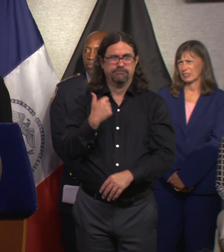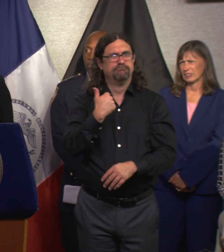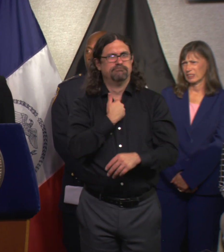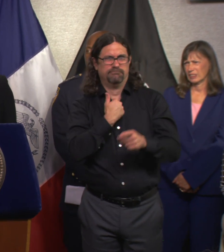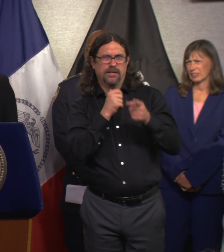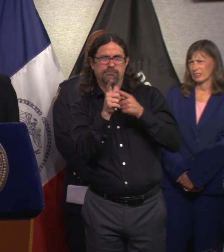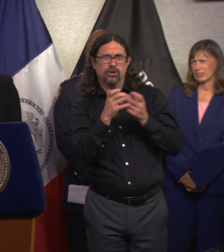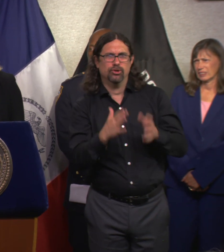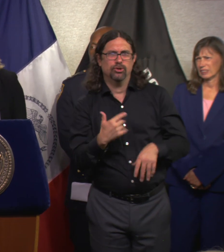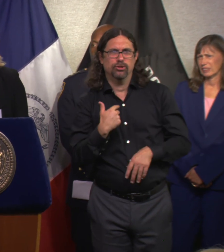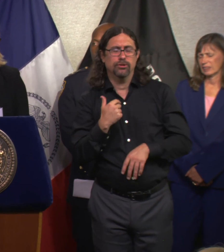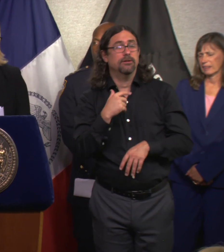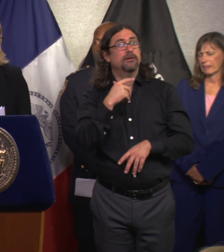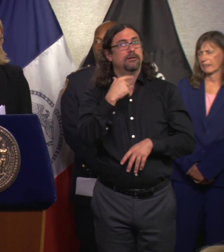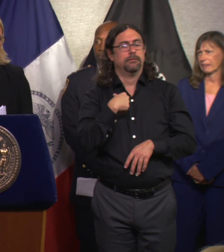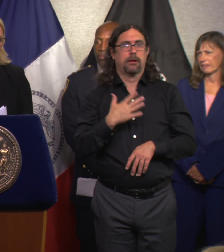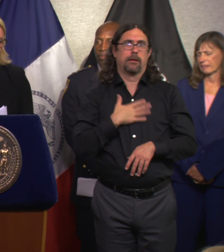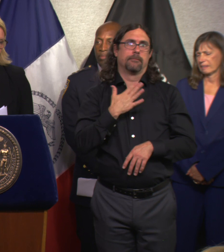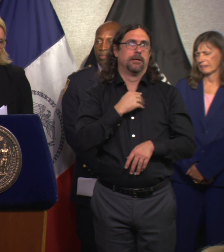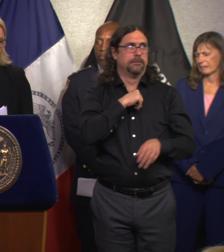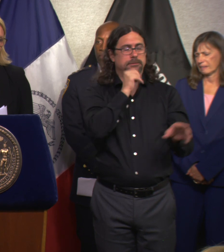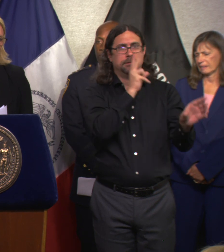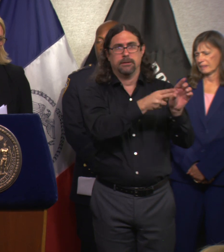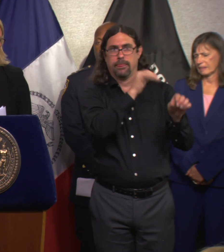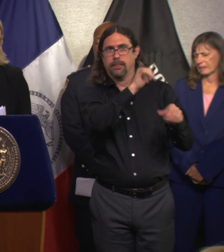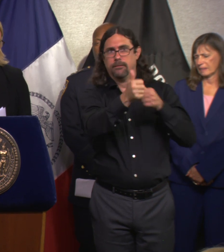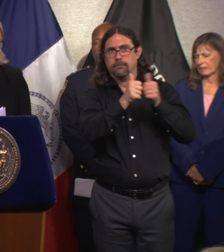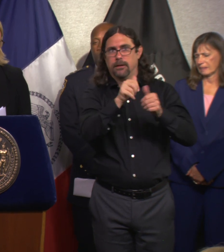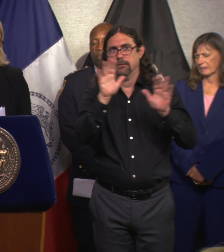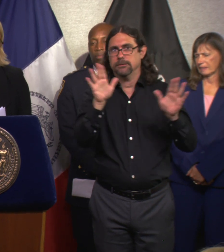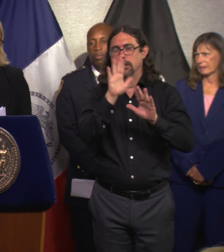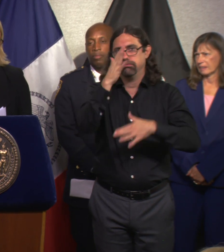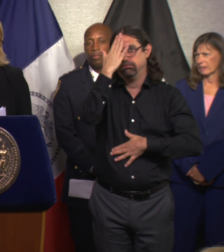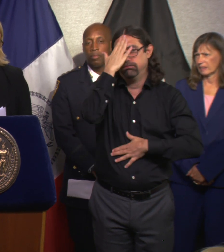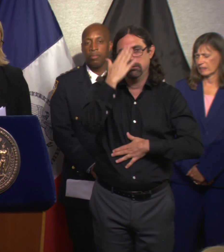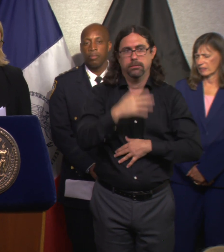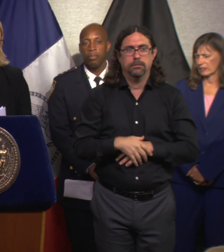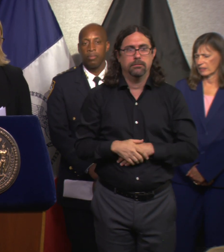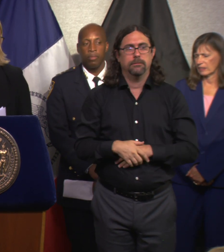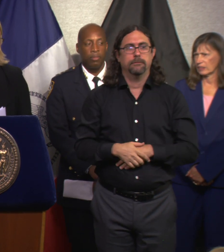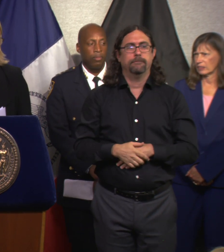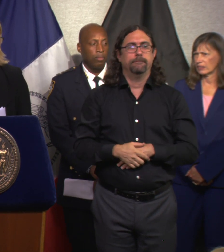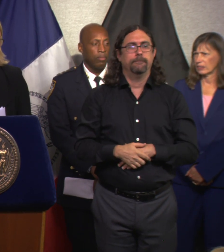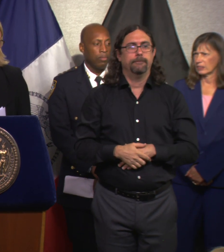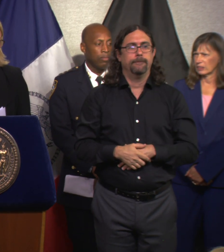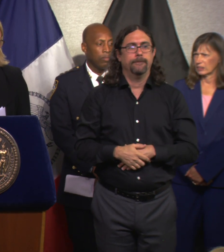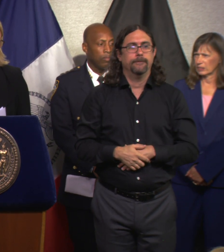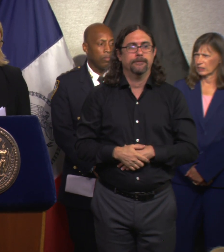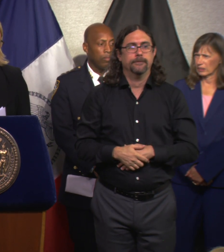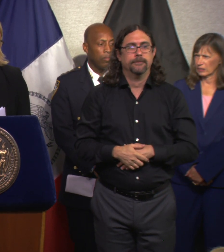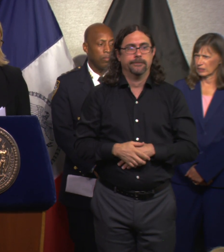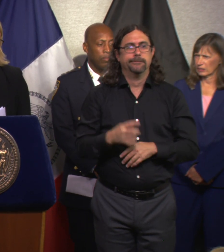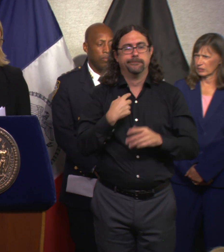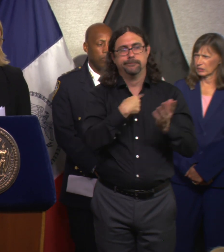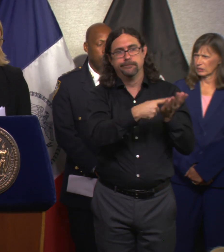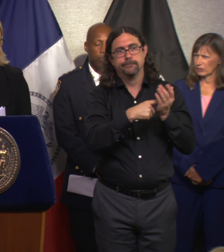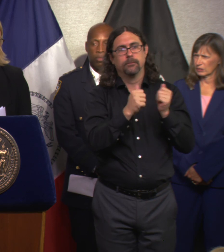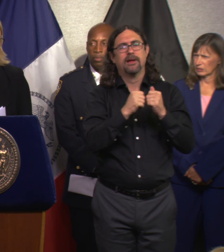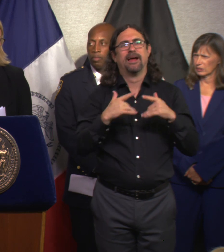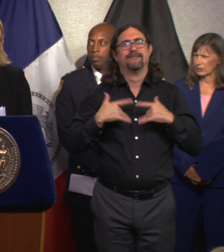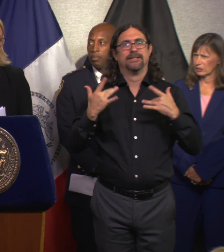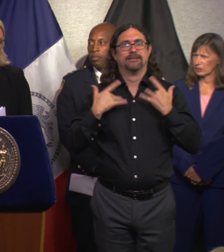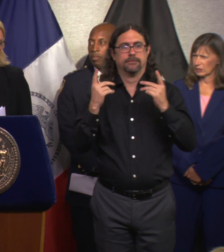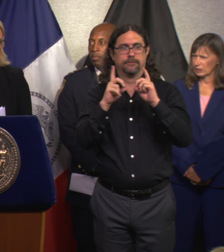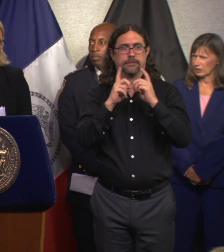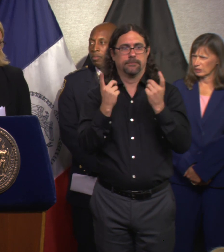city's event department, talking to the event organizers themselves. They are looking at the options to